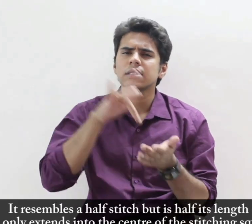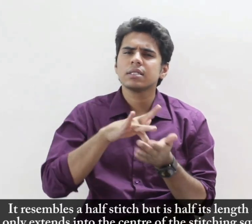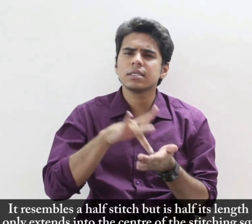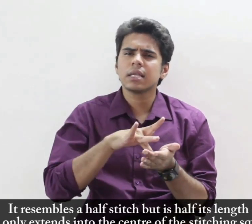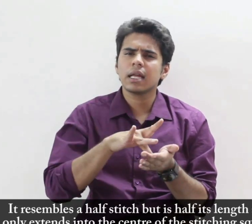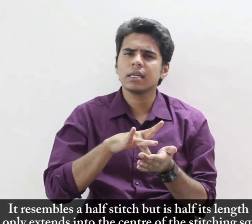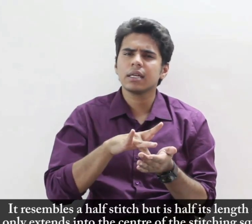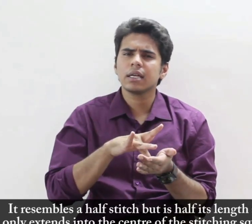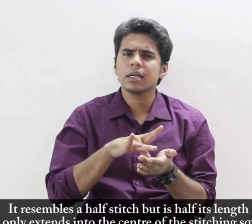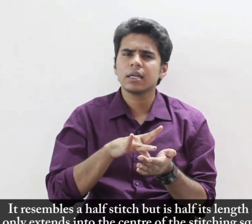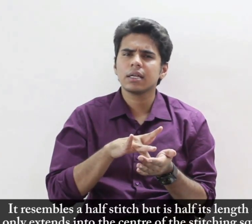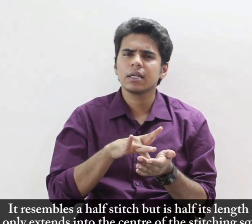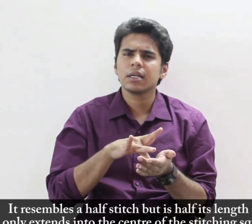square.